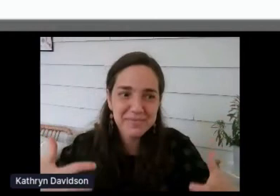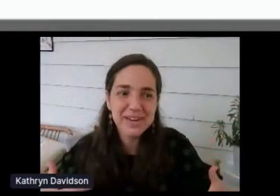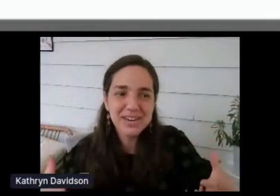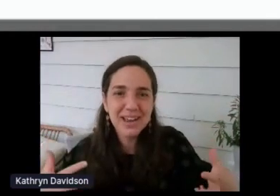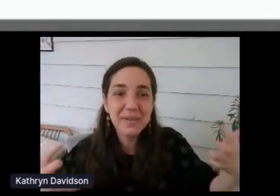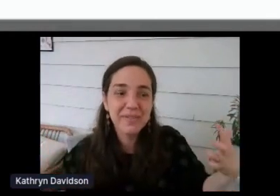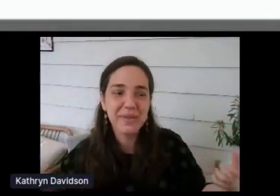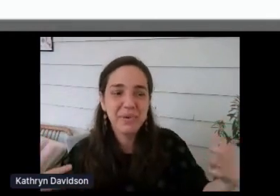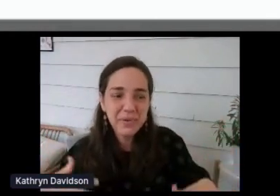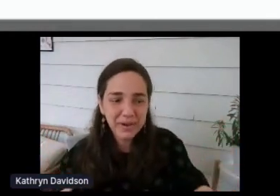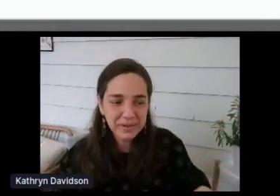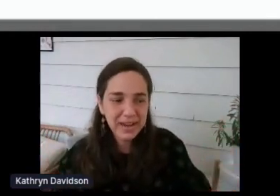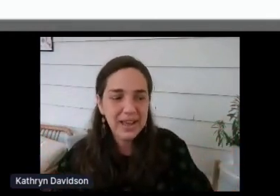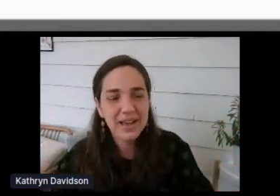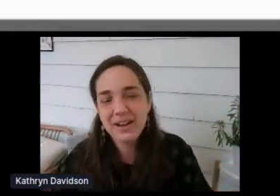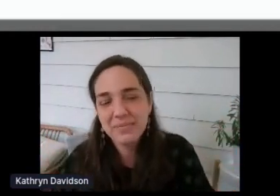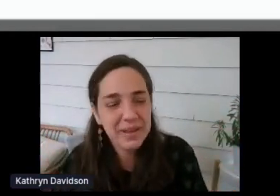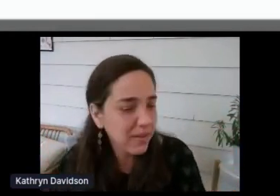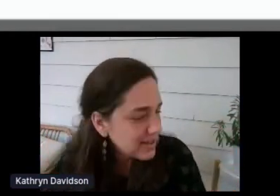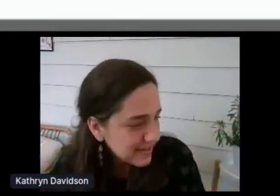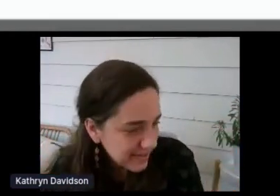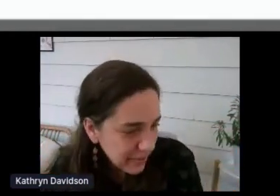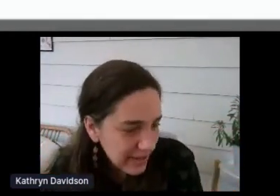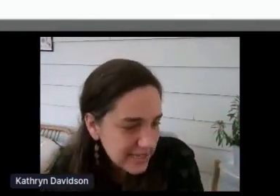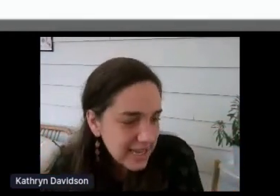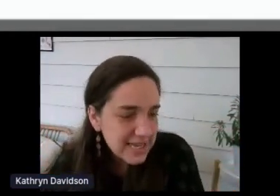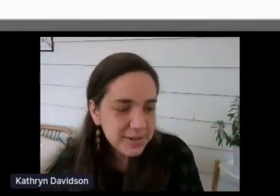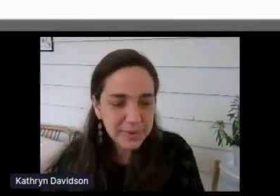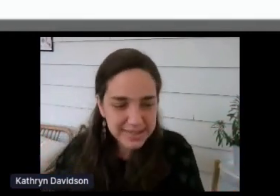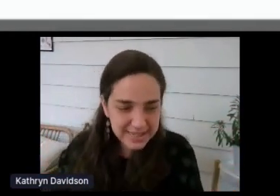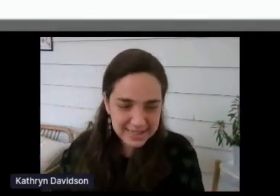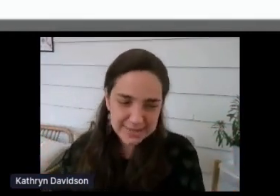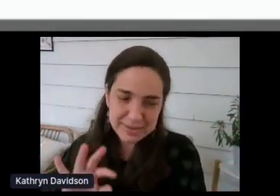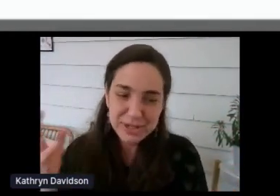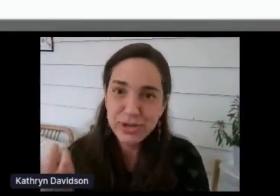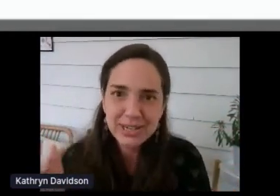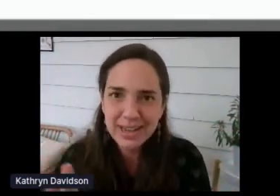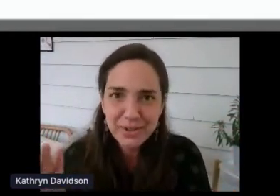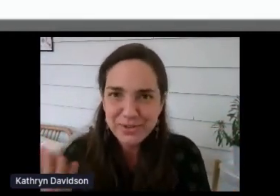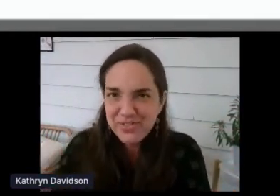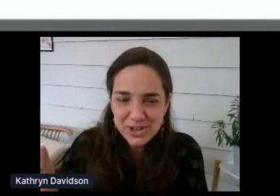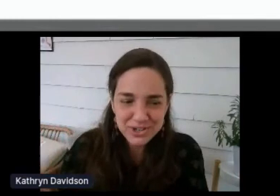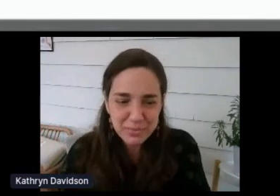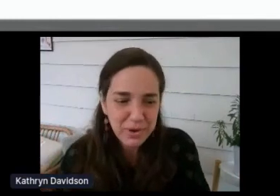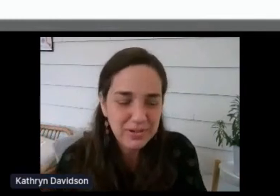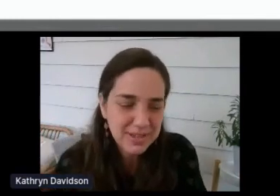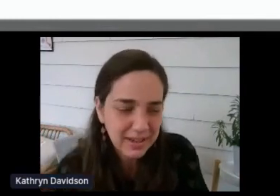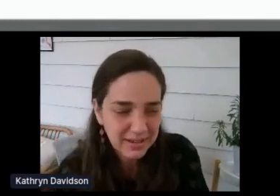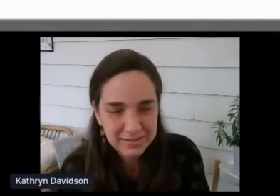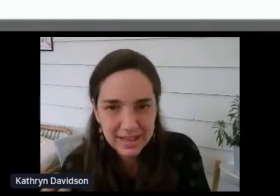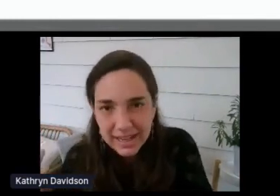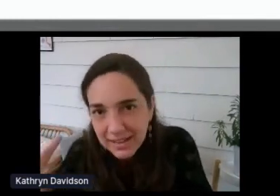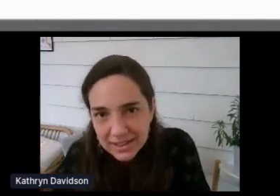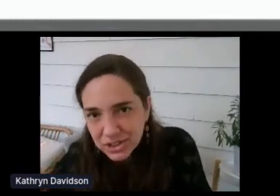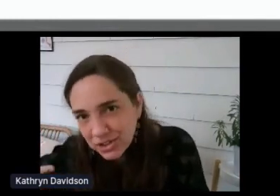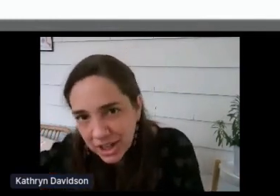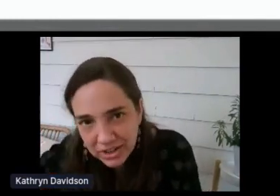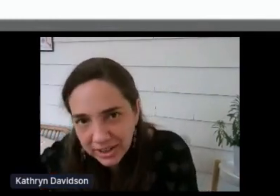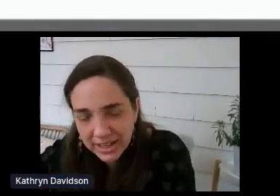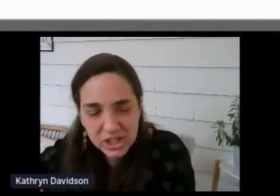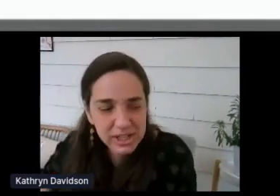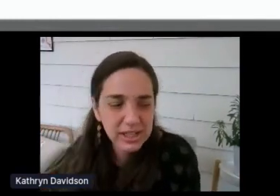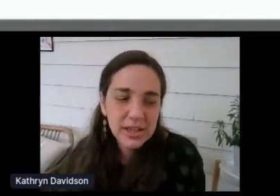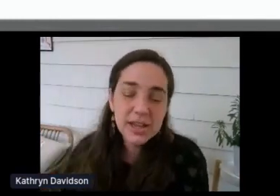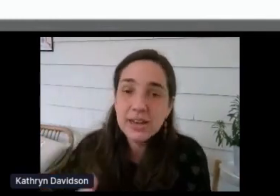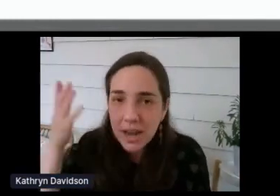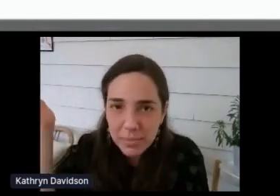domain information coming from the pronoun in lots of different ways. So in one sense, this seems to be treated like other features on pronouns, like in English,